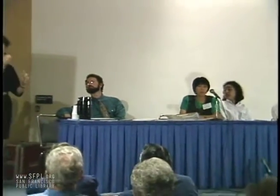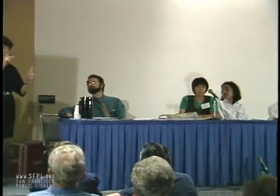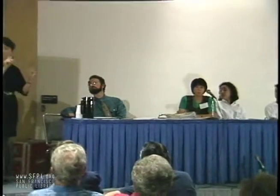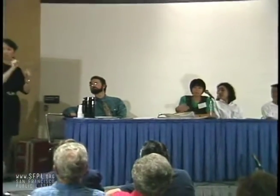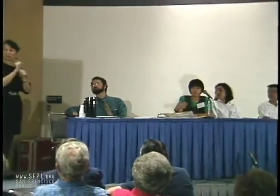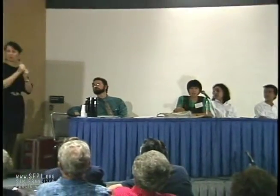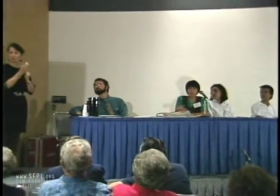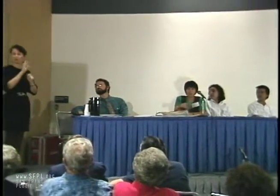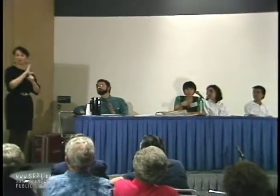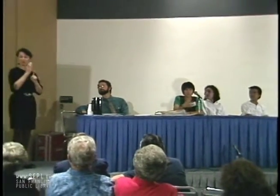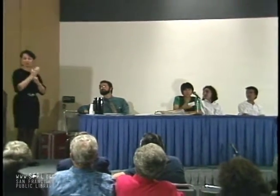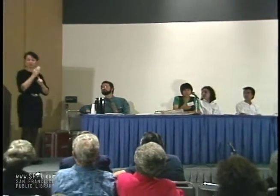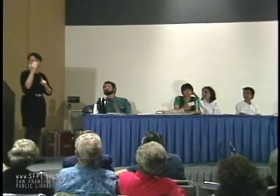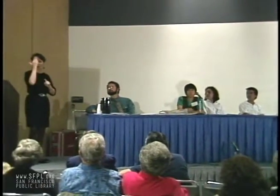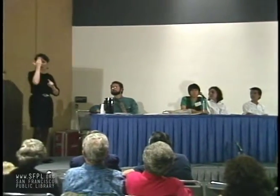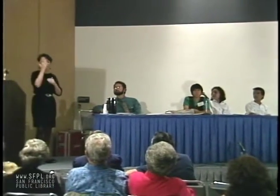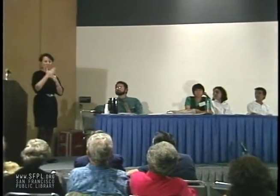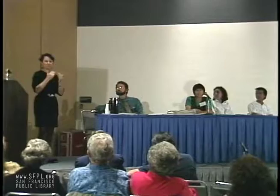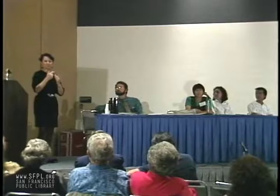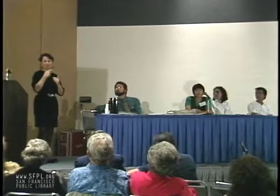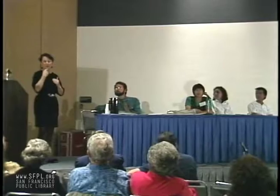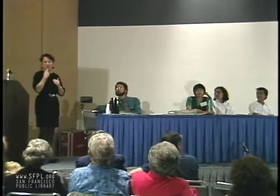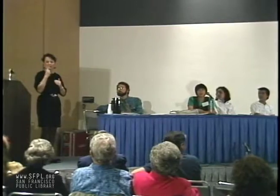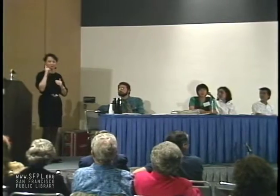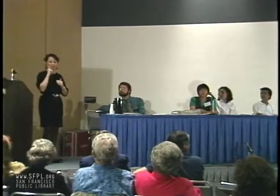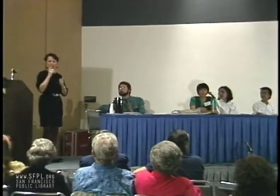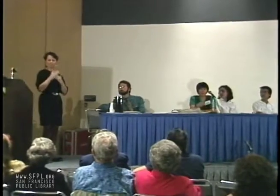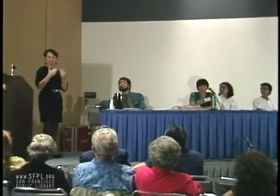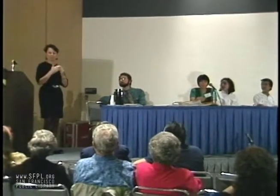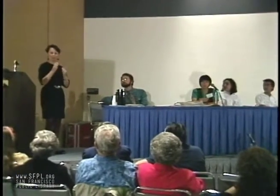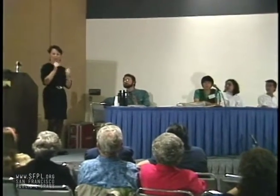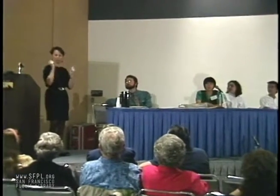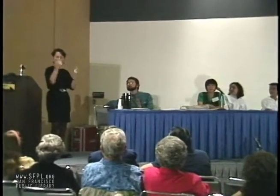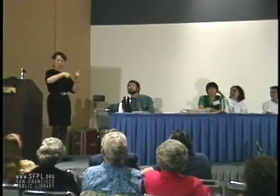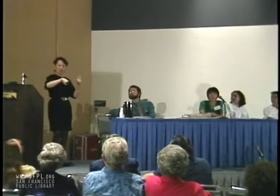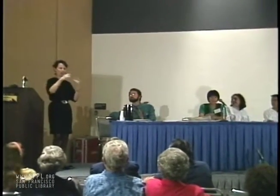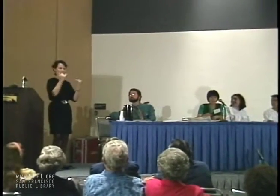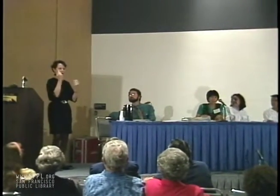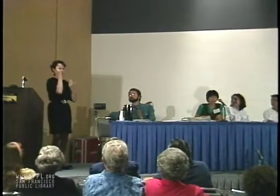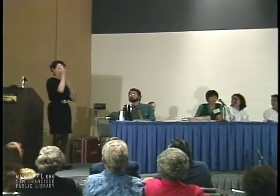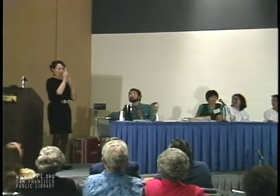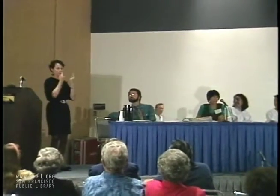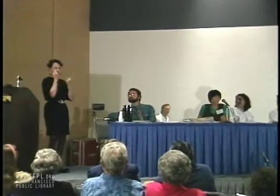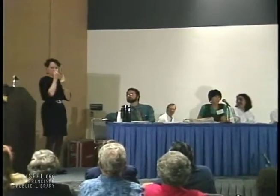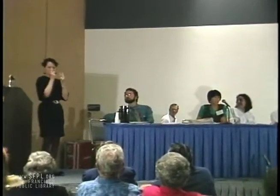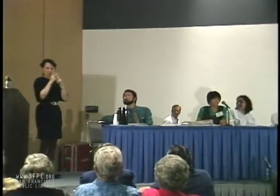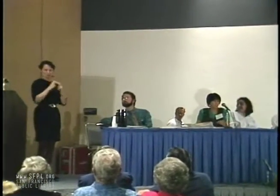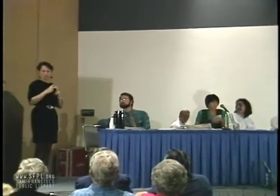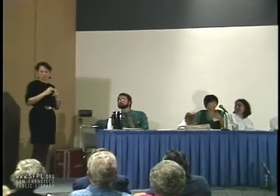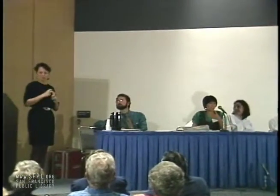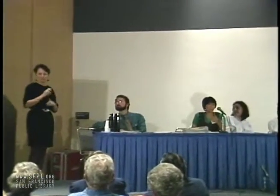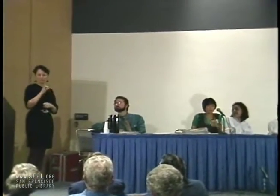whether it's in deafness or even in the hearing communities, are dealing with. And I think what I'd like to do, and that's really the